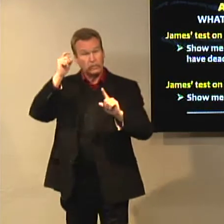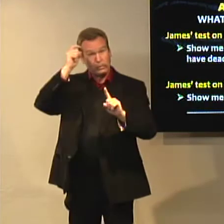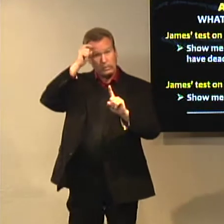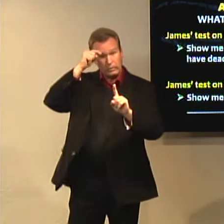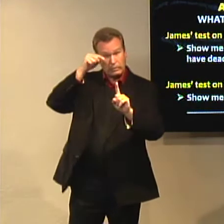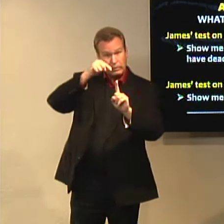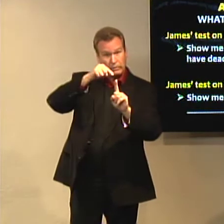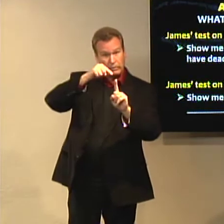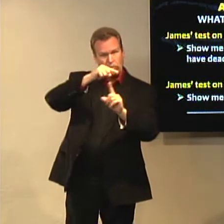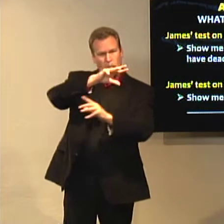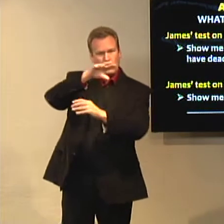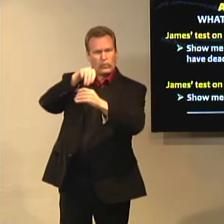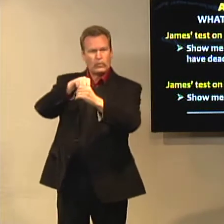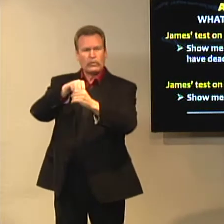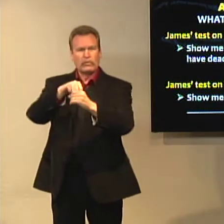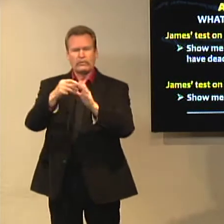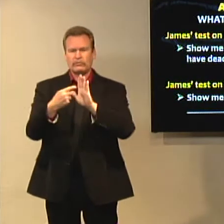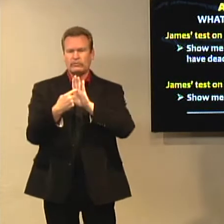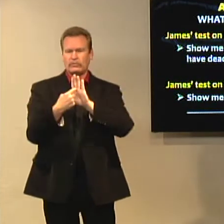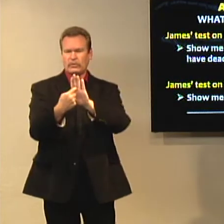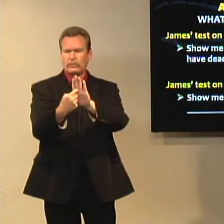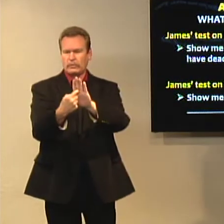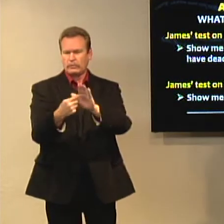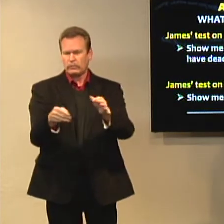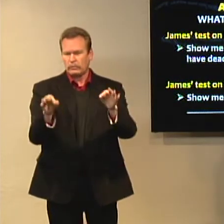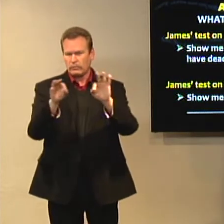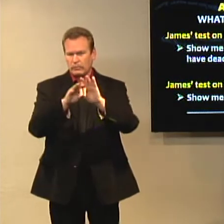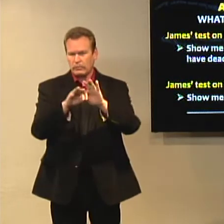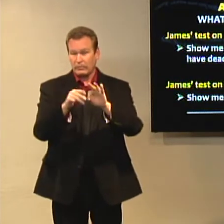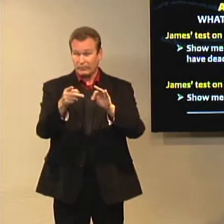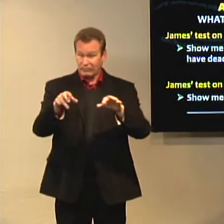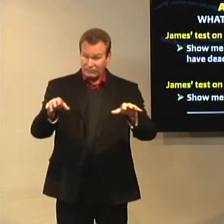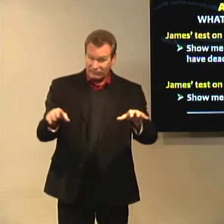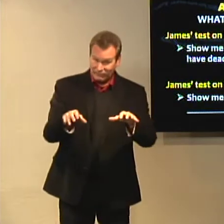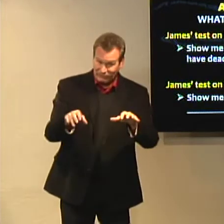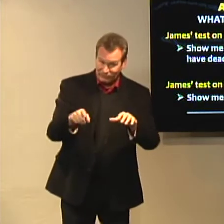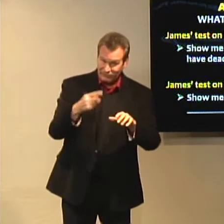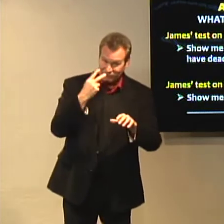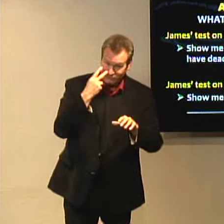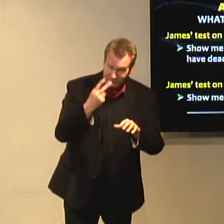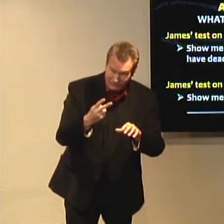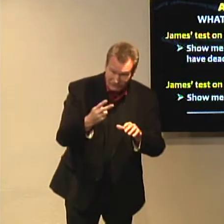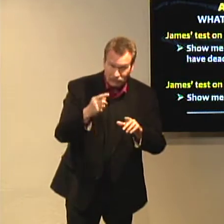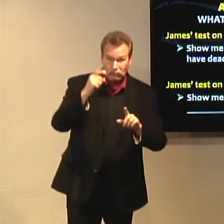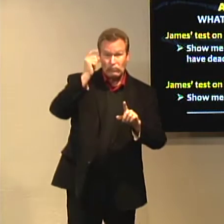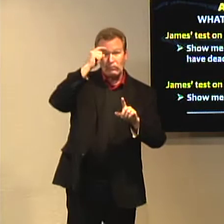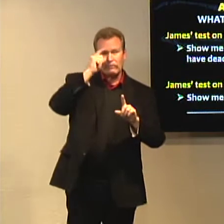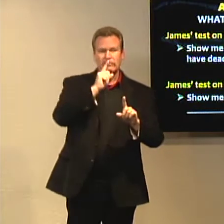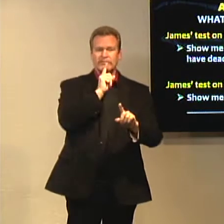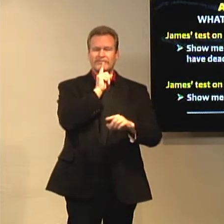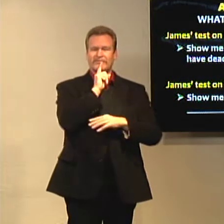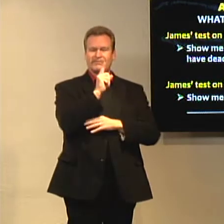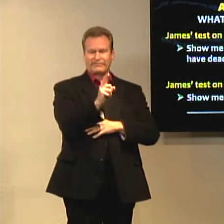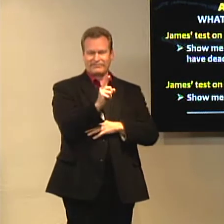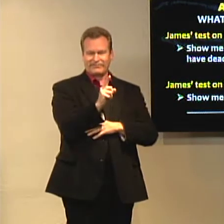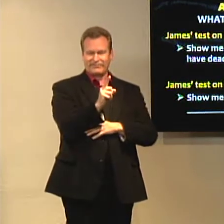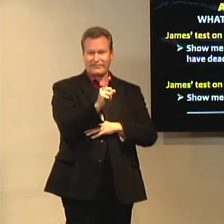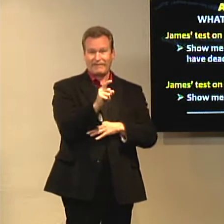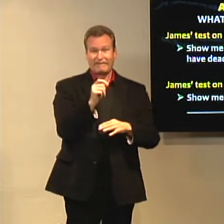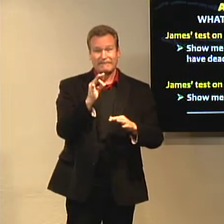end. Understand this kind of wisdom that shows that a person has true wisdom. Shows that